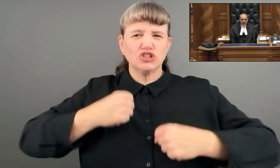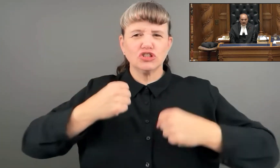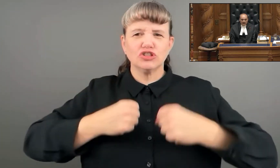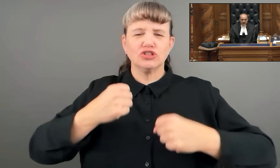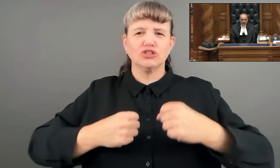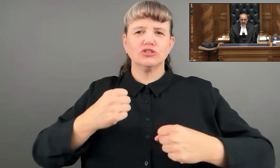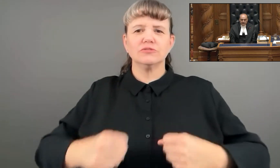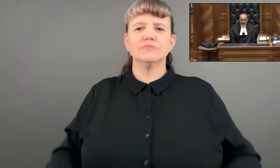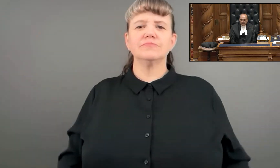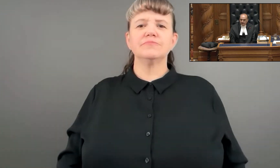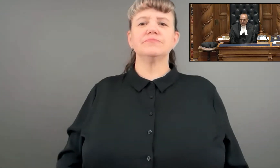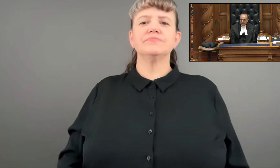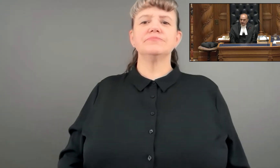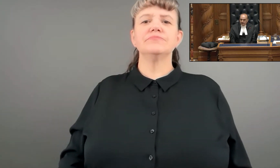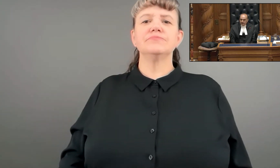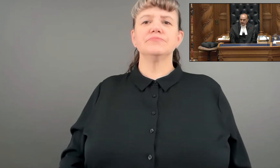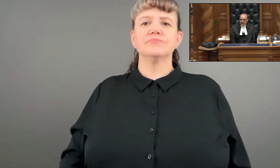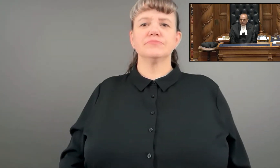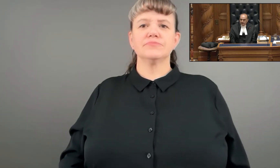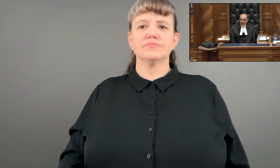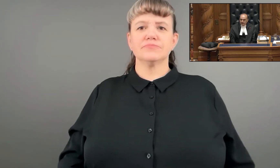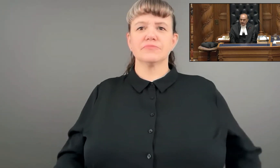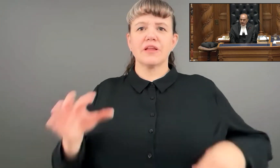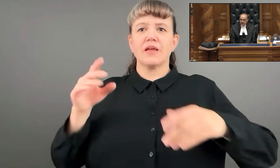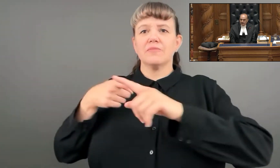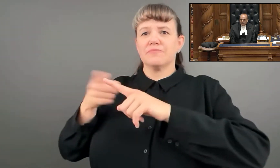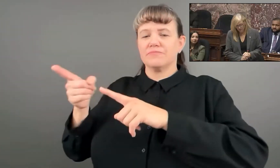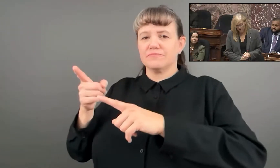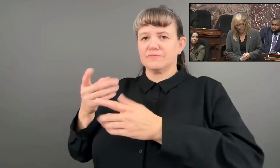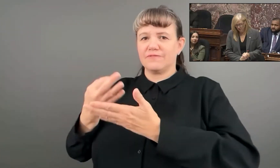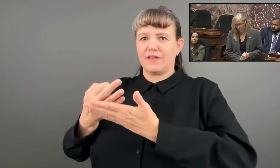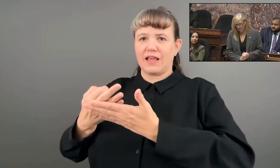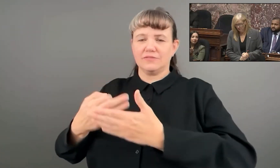Minister of Finance. Thank you, Honourable Speaker.